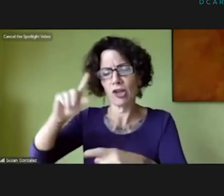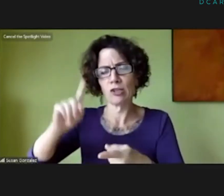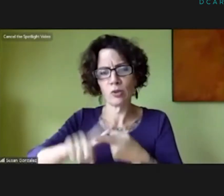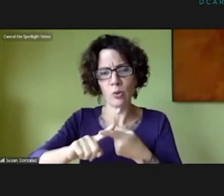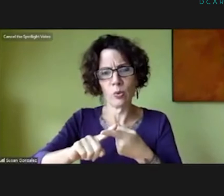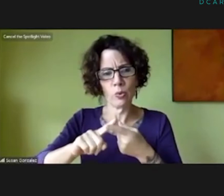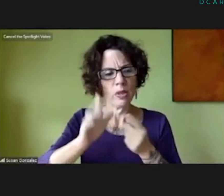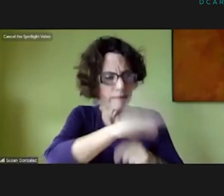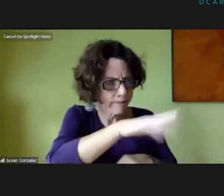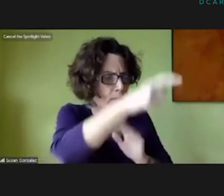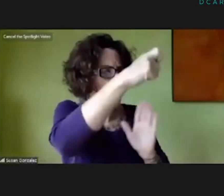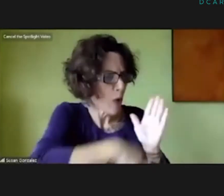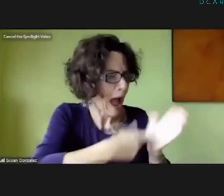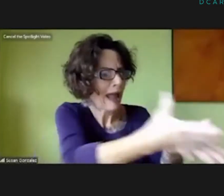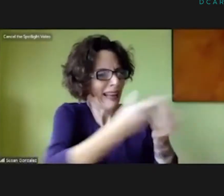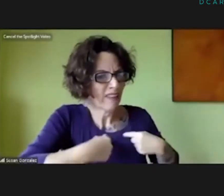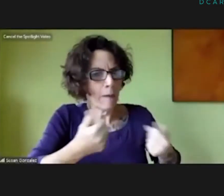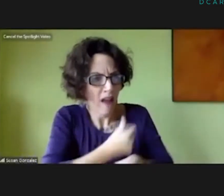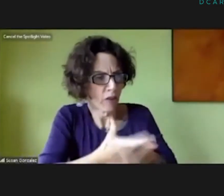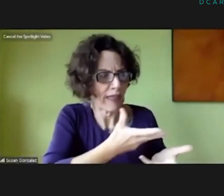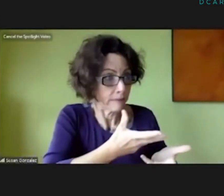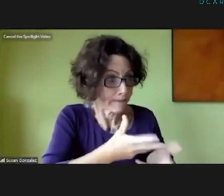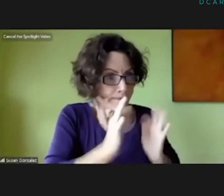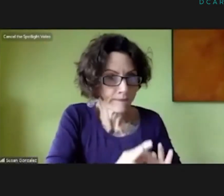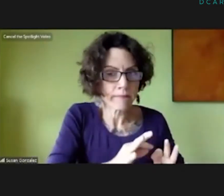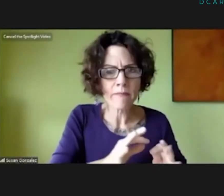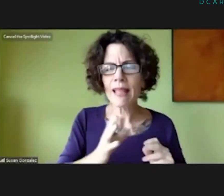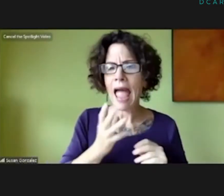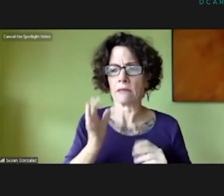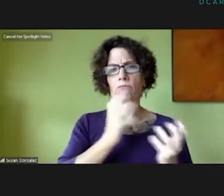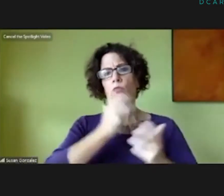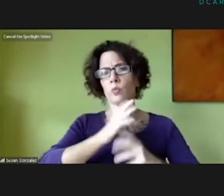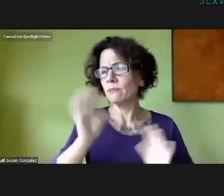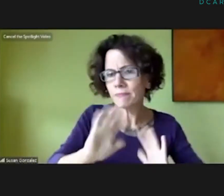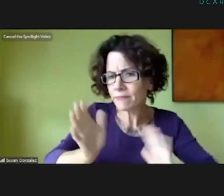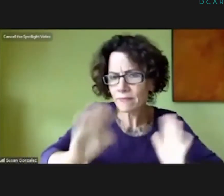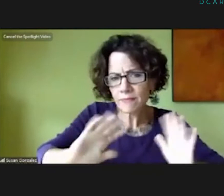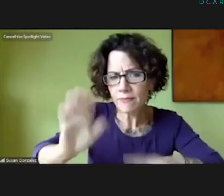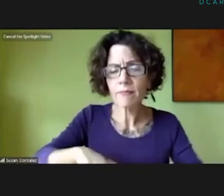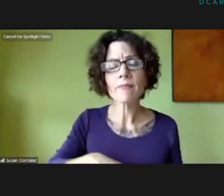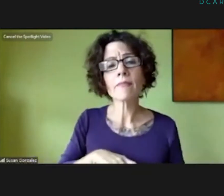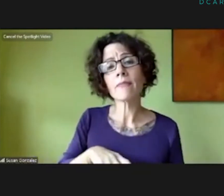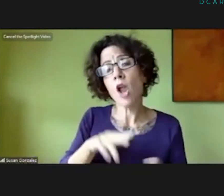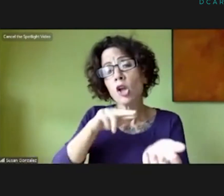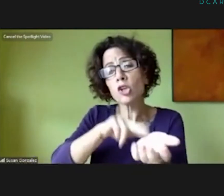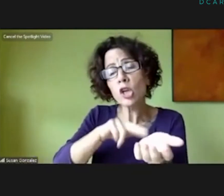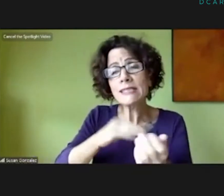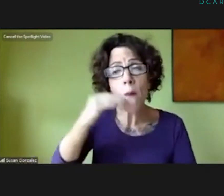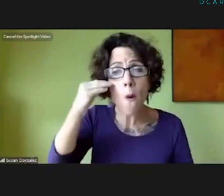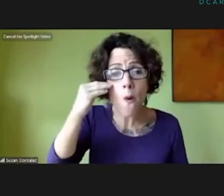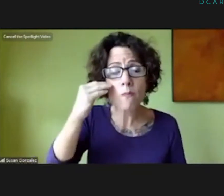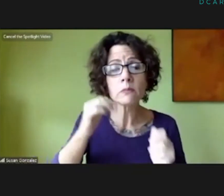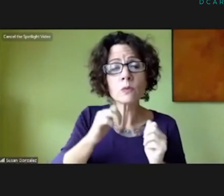church. And tell the person, rewrite your will and give me everything. I warn you about